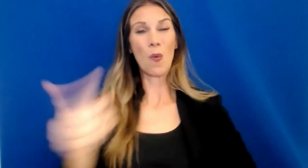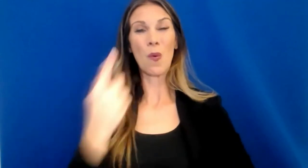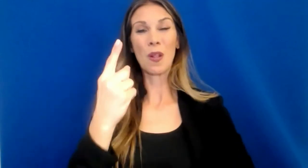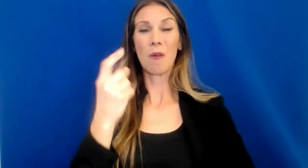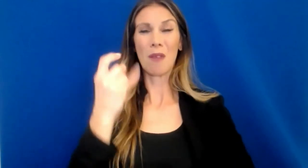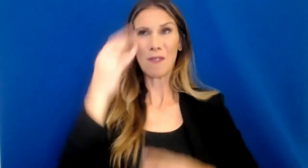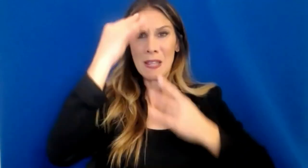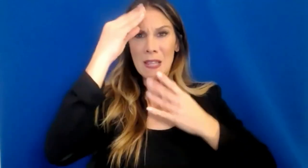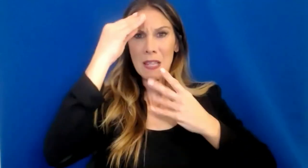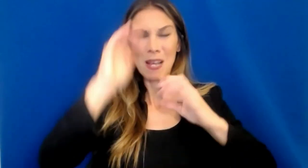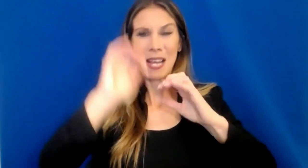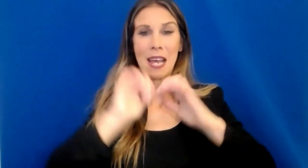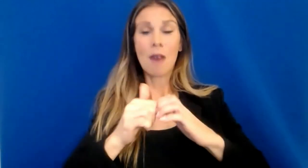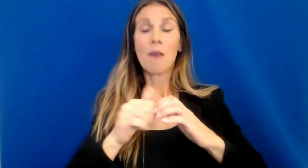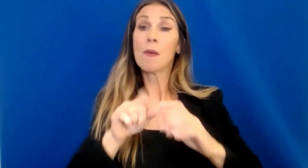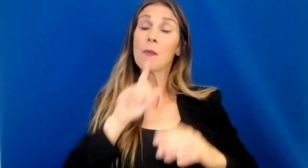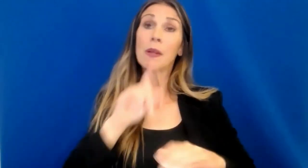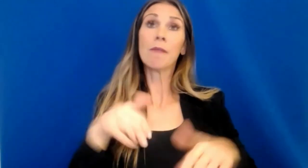great to have them.